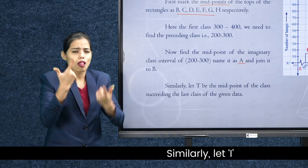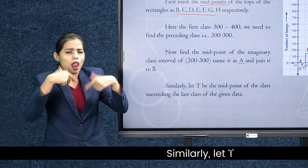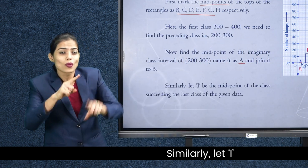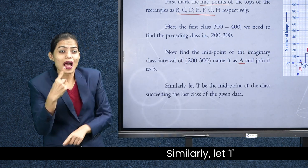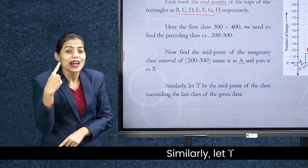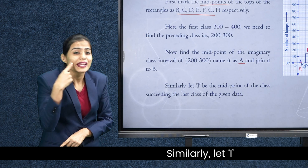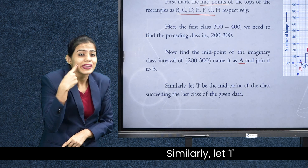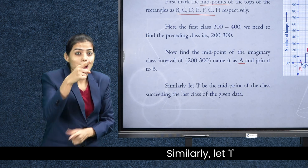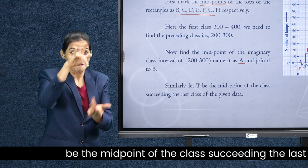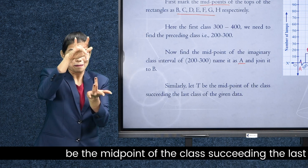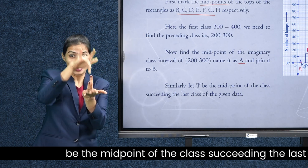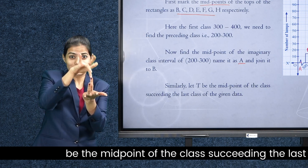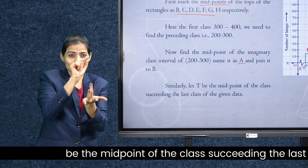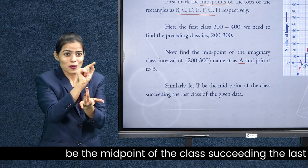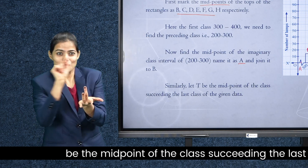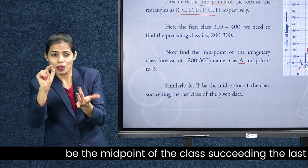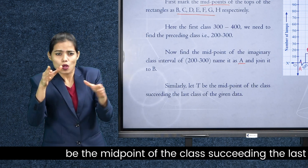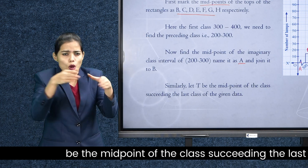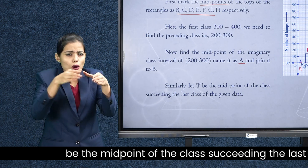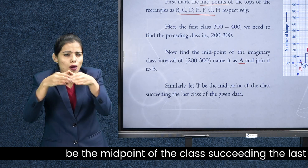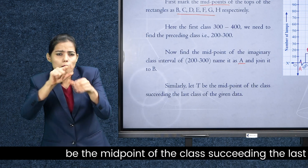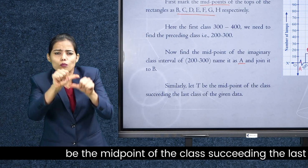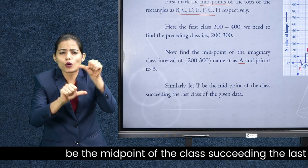Similarly, let I be the midpoint of the class succeeding the